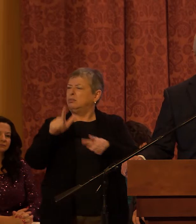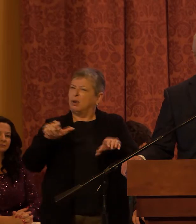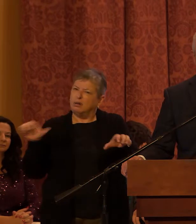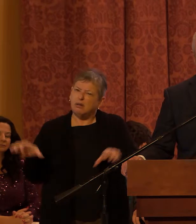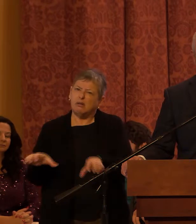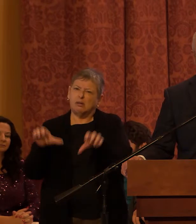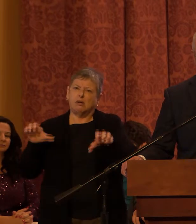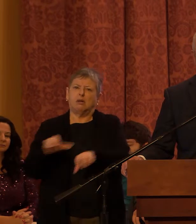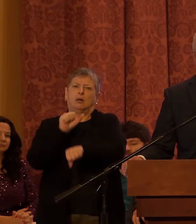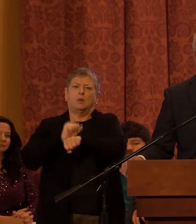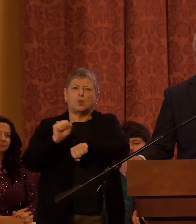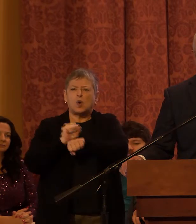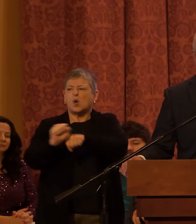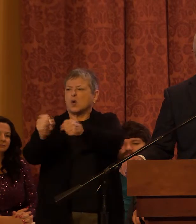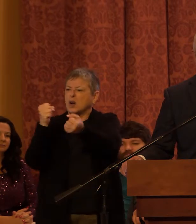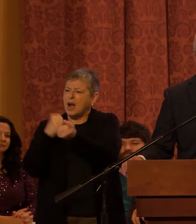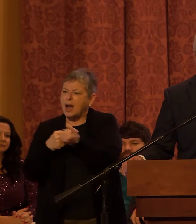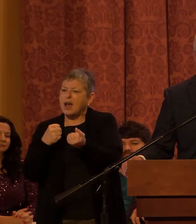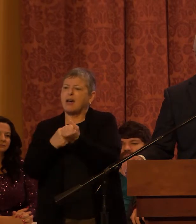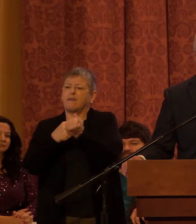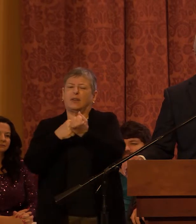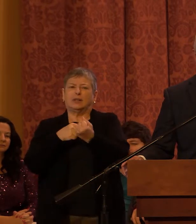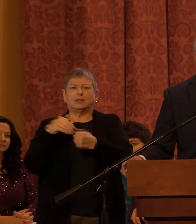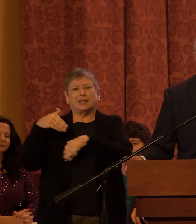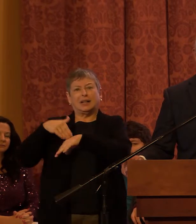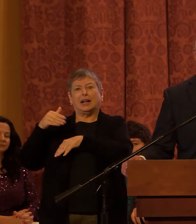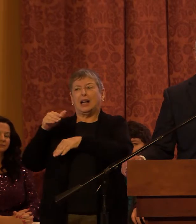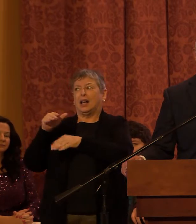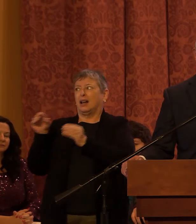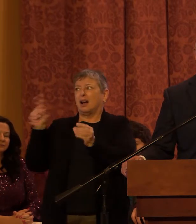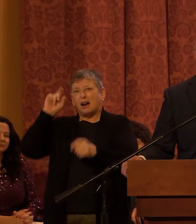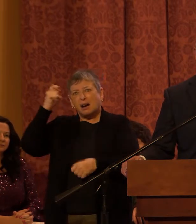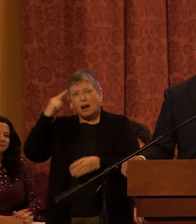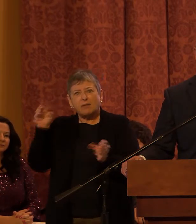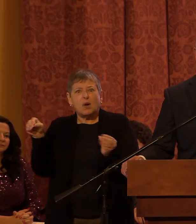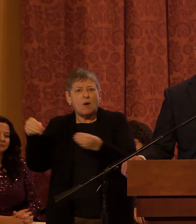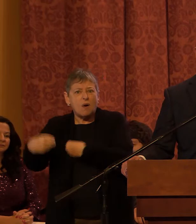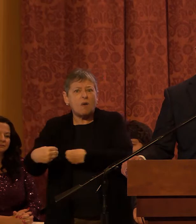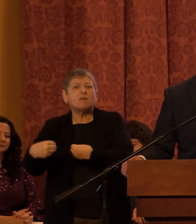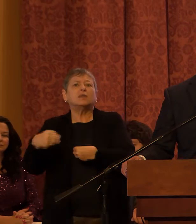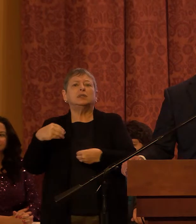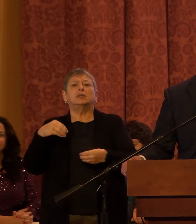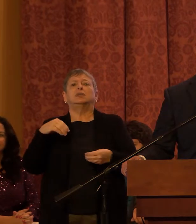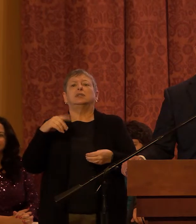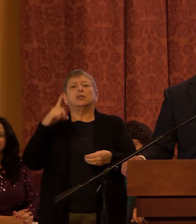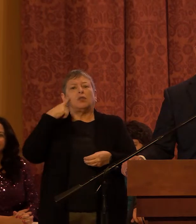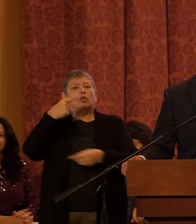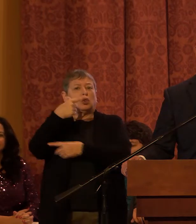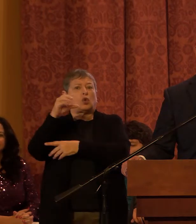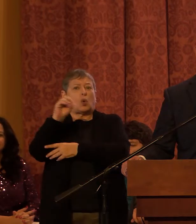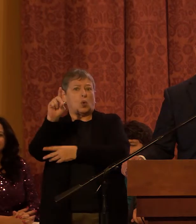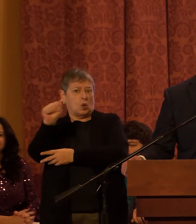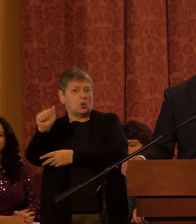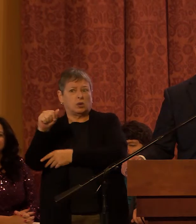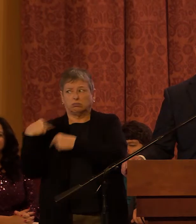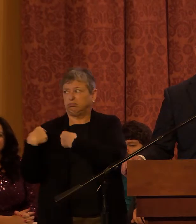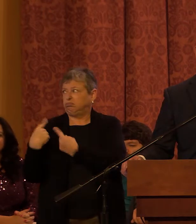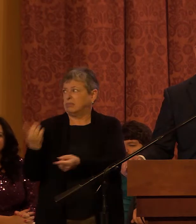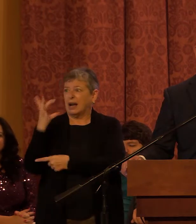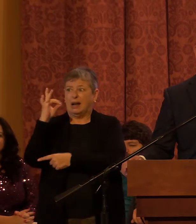her advocacy at the Governor's Office of Disability Affairs over the last 8